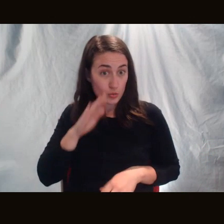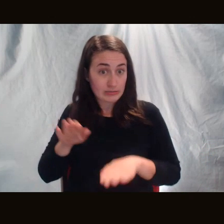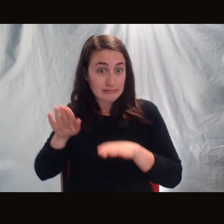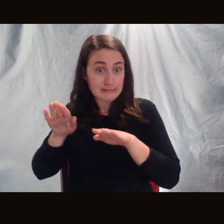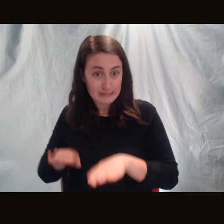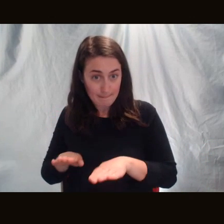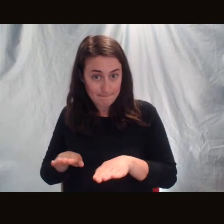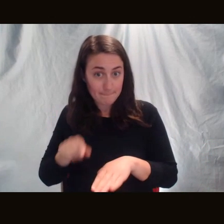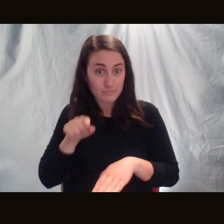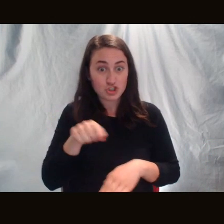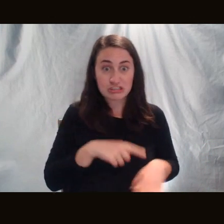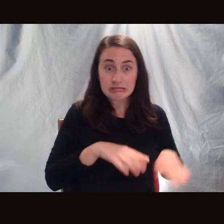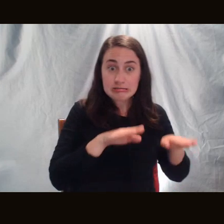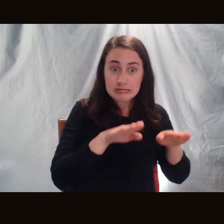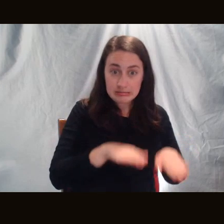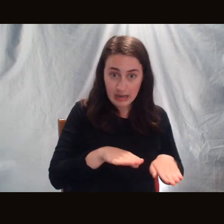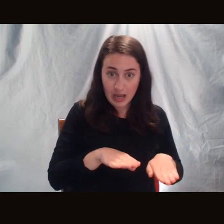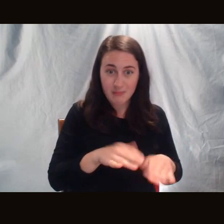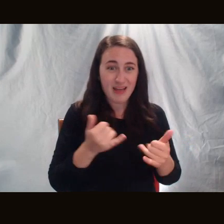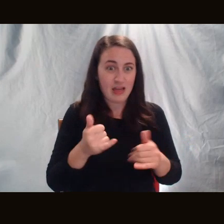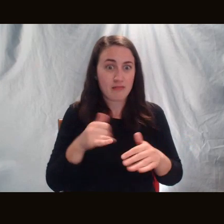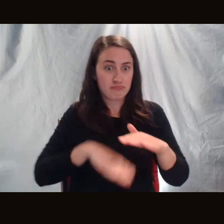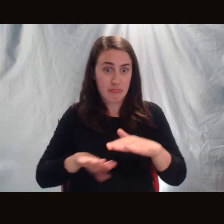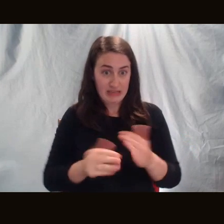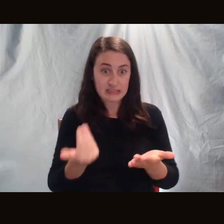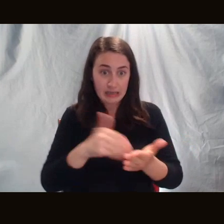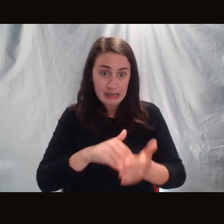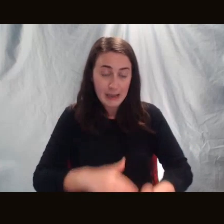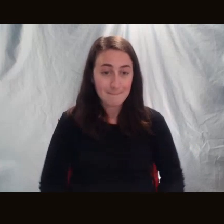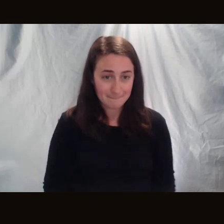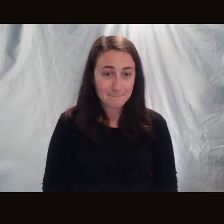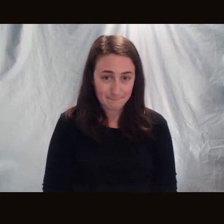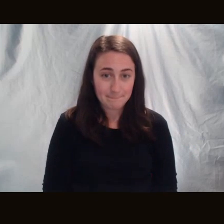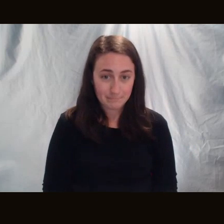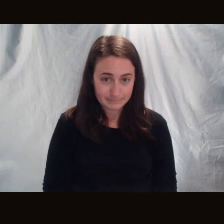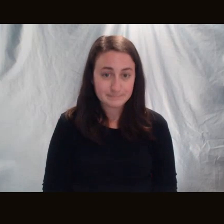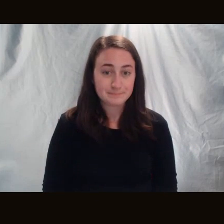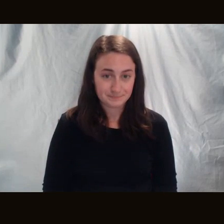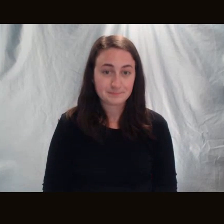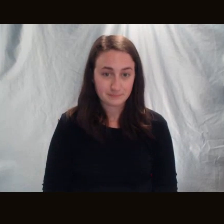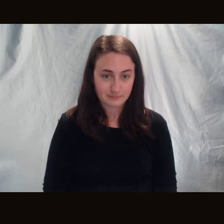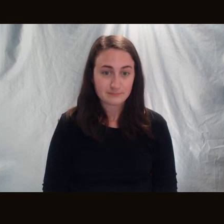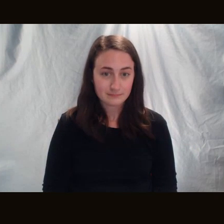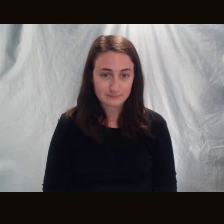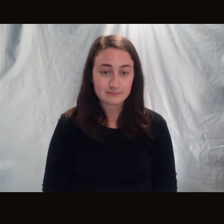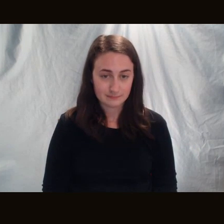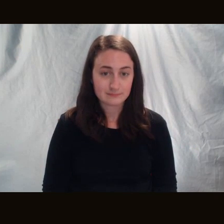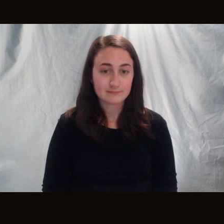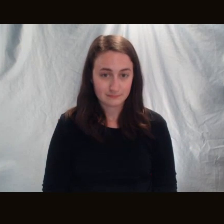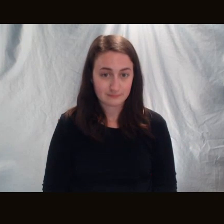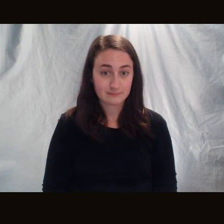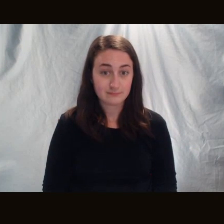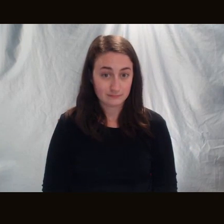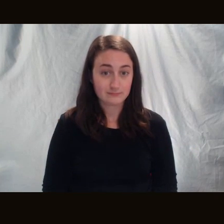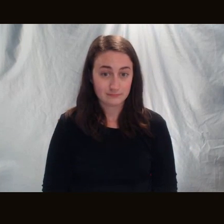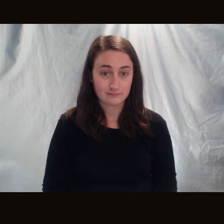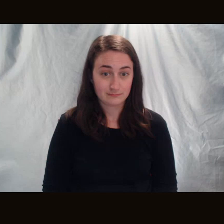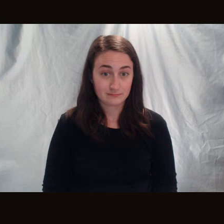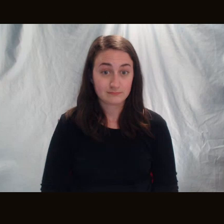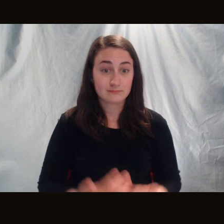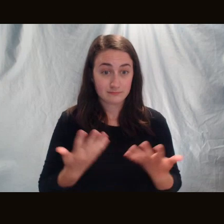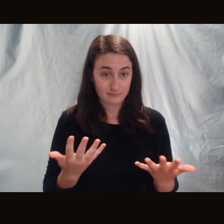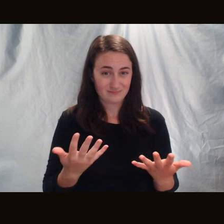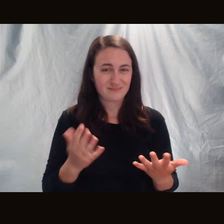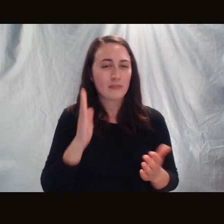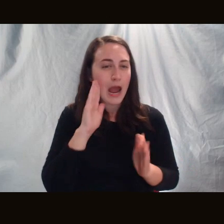transfer the weight, and now we go to the basic forward. She goes back to the basic, and then we hold together. Now we're going to